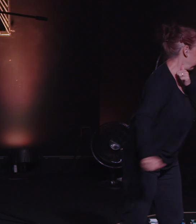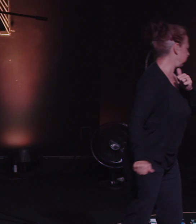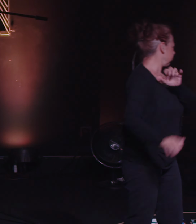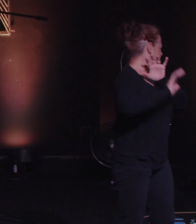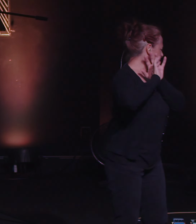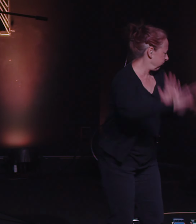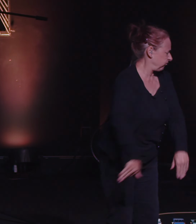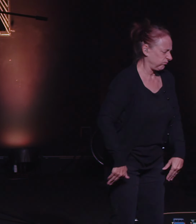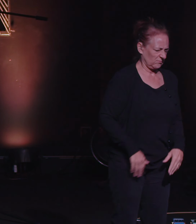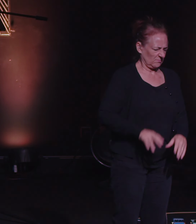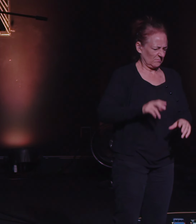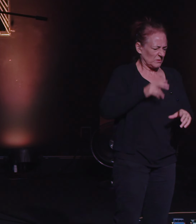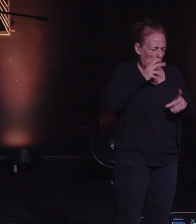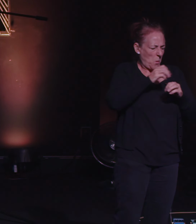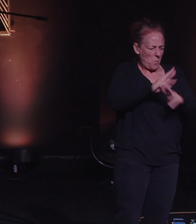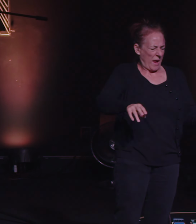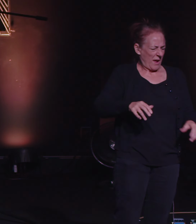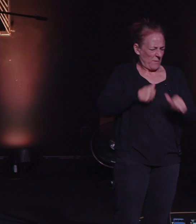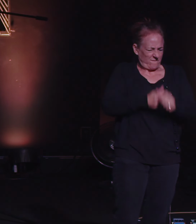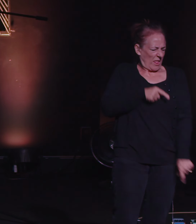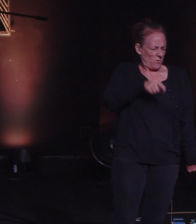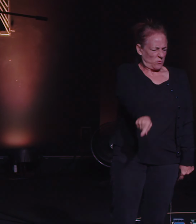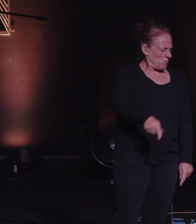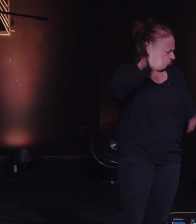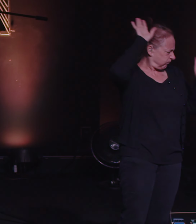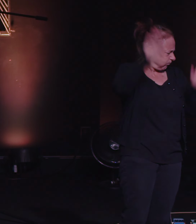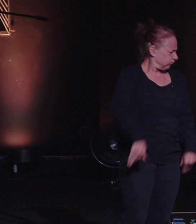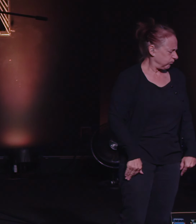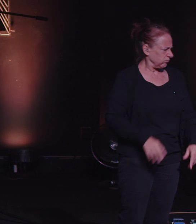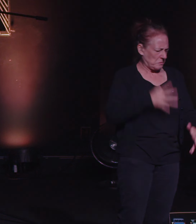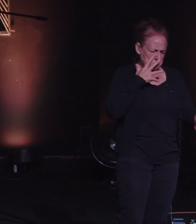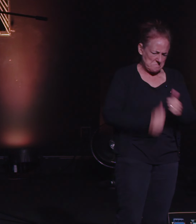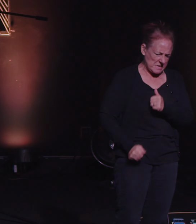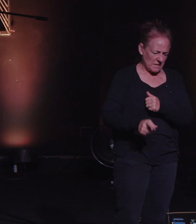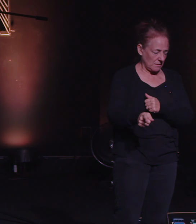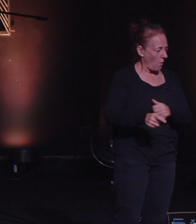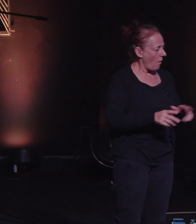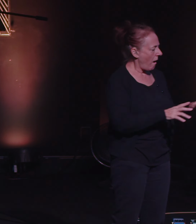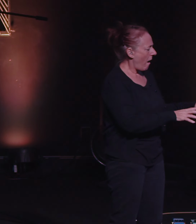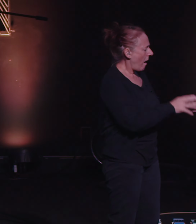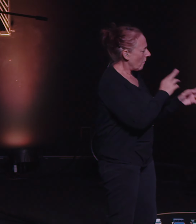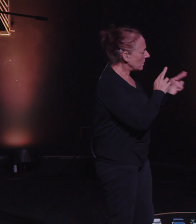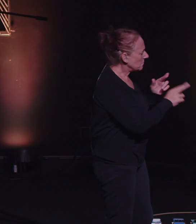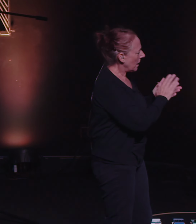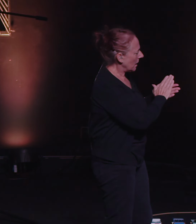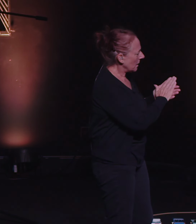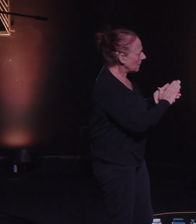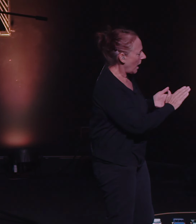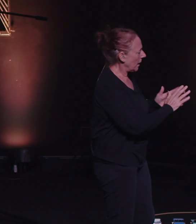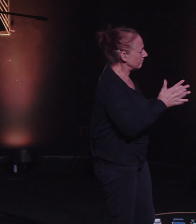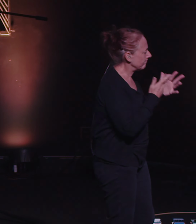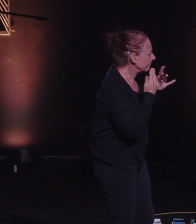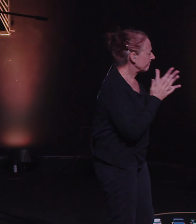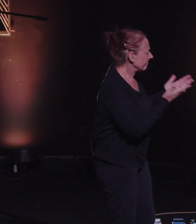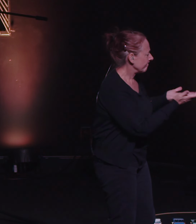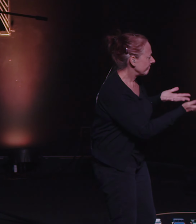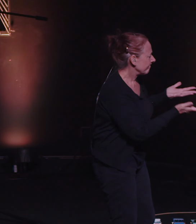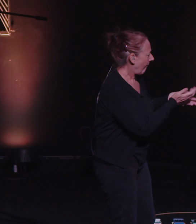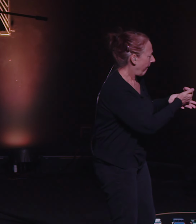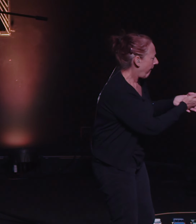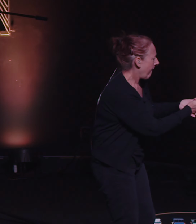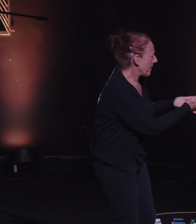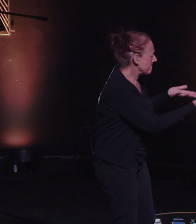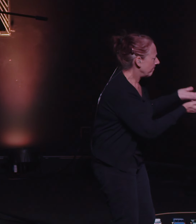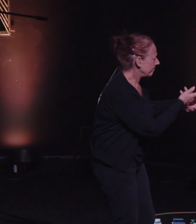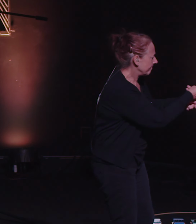Does the way that I live outside of church show that to the world? That I believe so